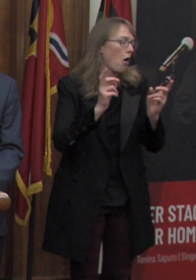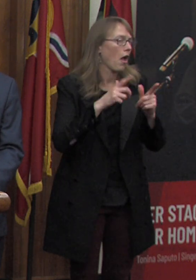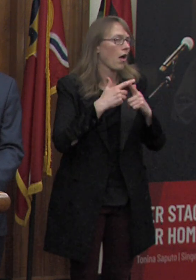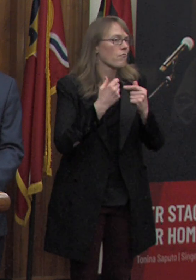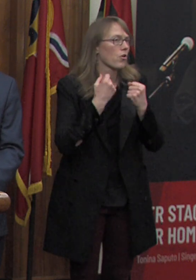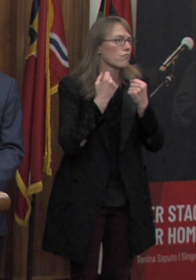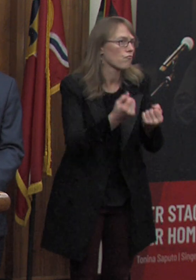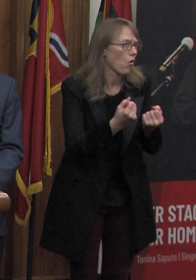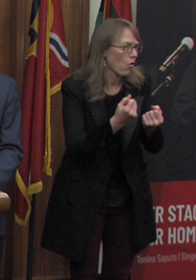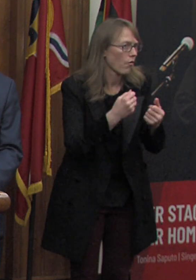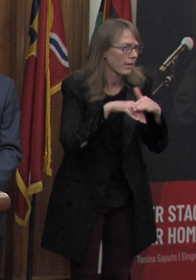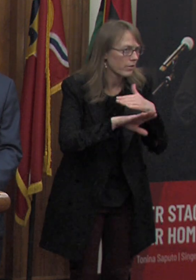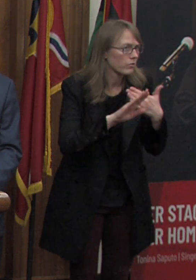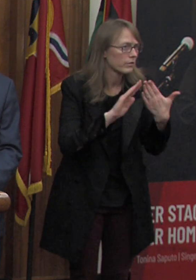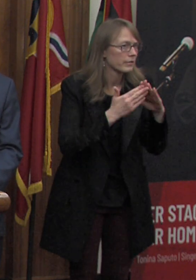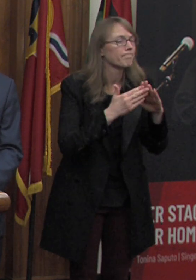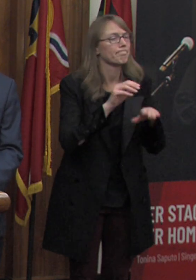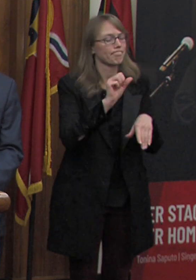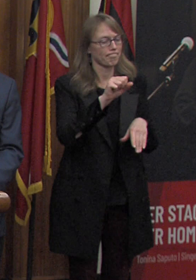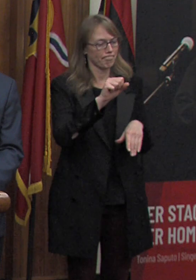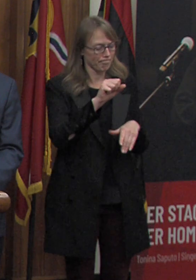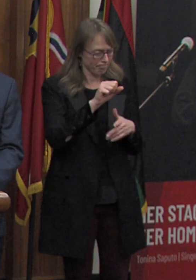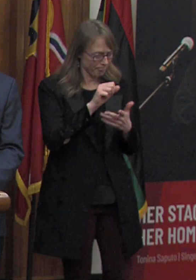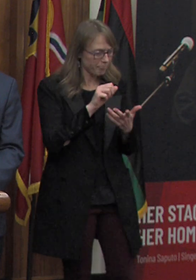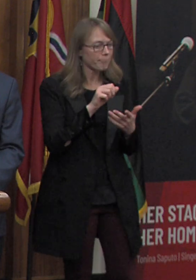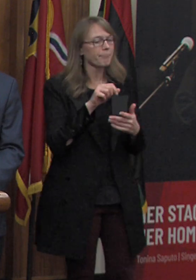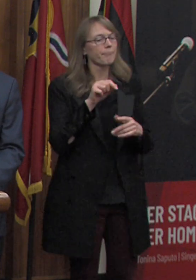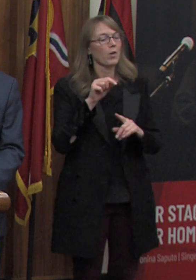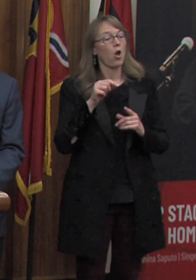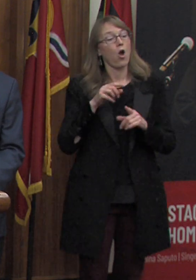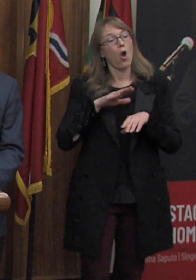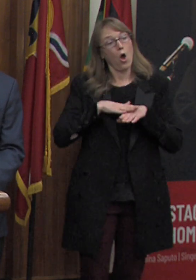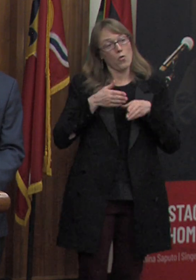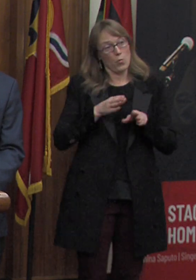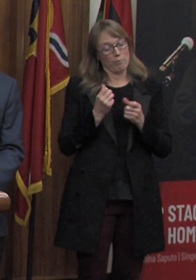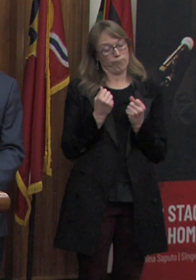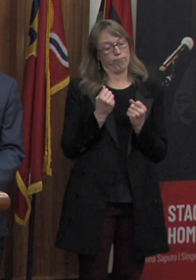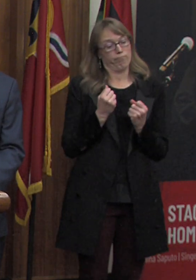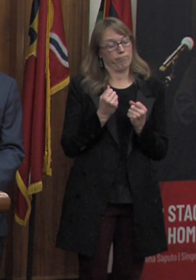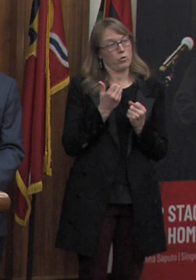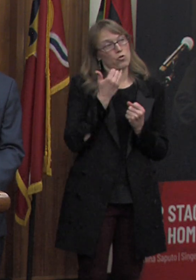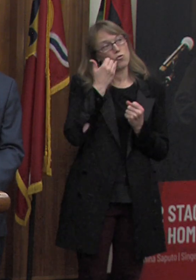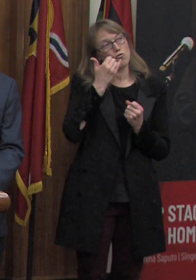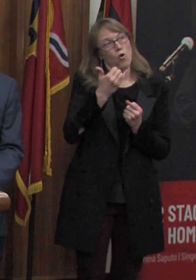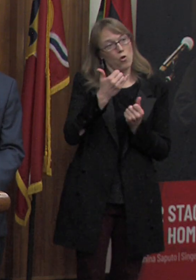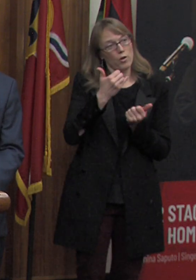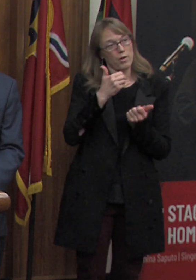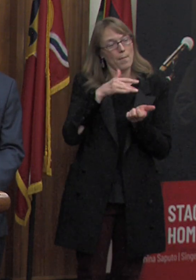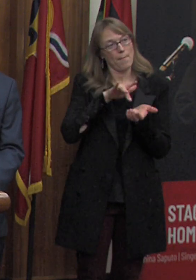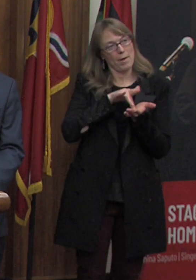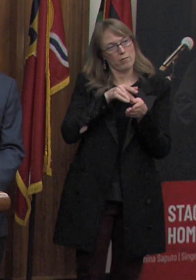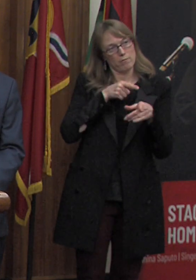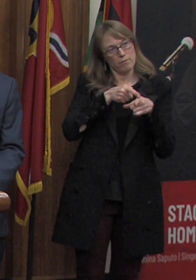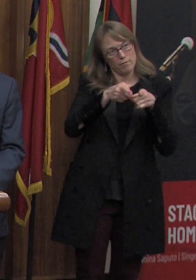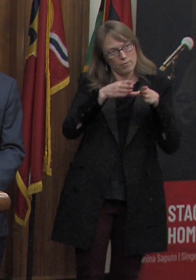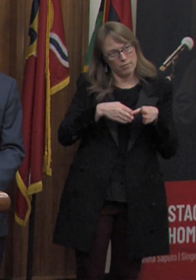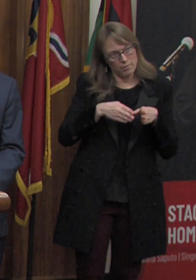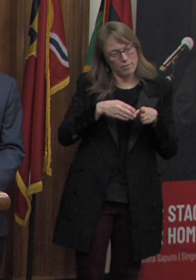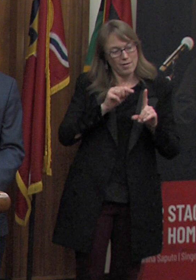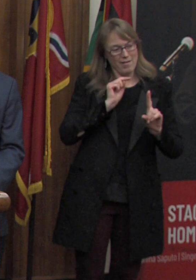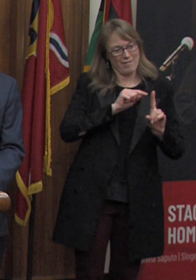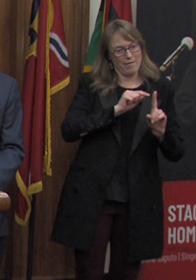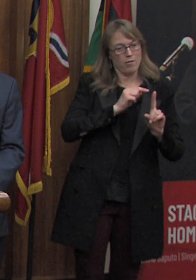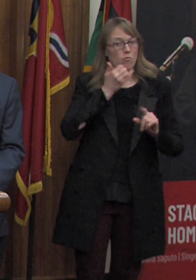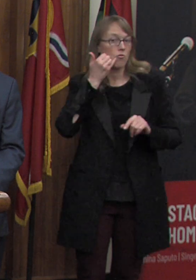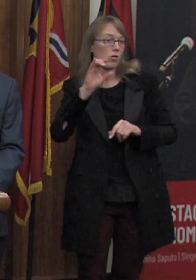way. Okay. And that medical professional contacted Dr. Eccles. Dr. Eccles put him in touch with a